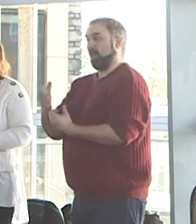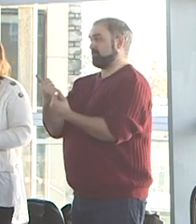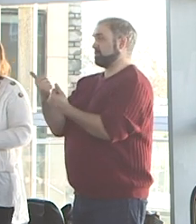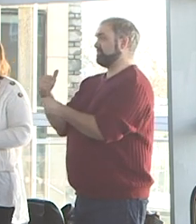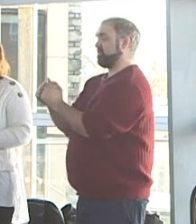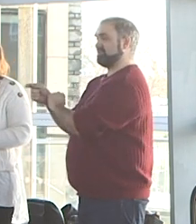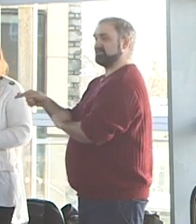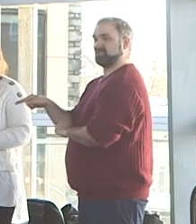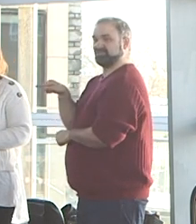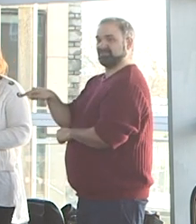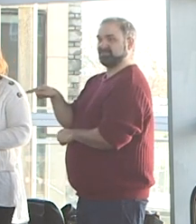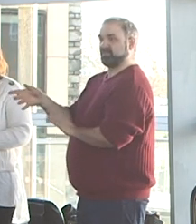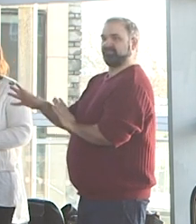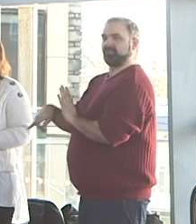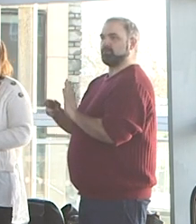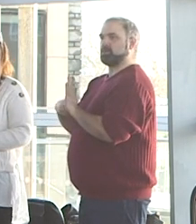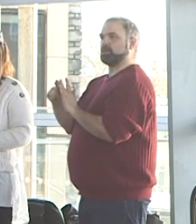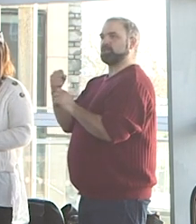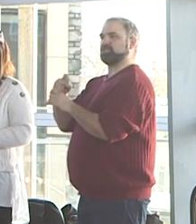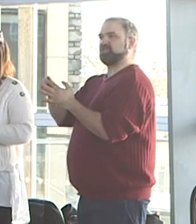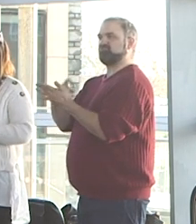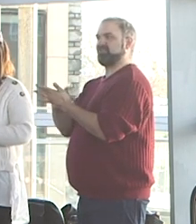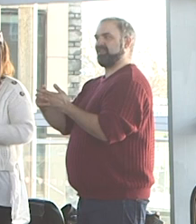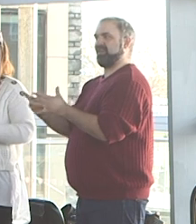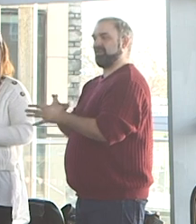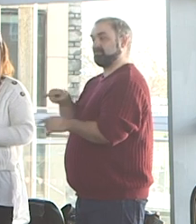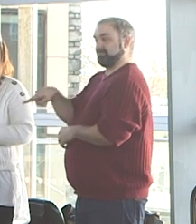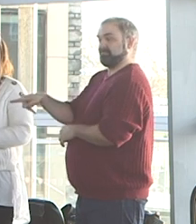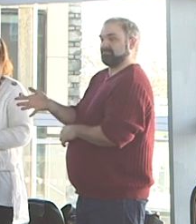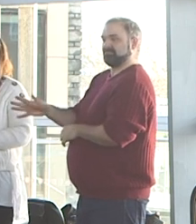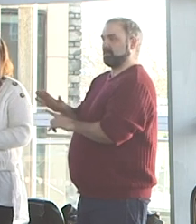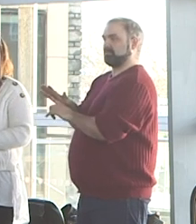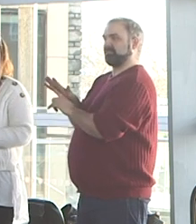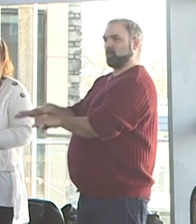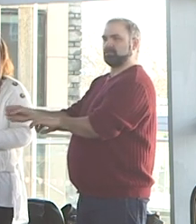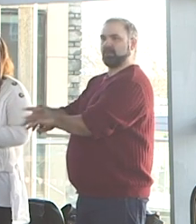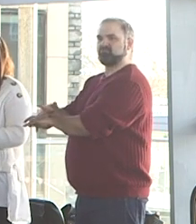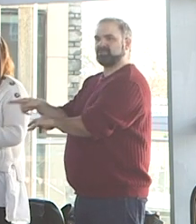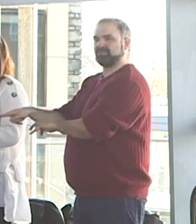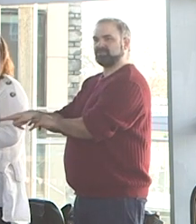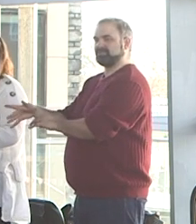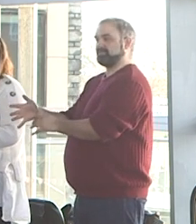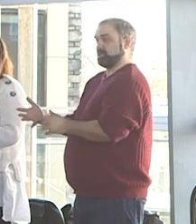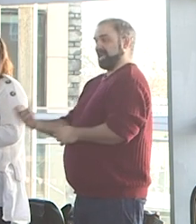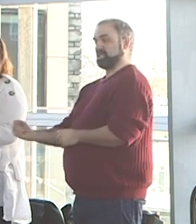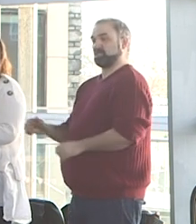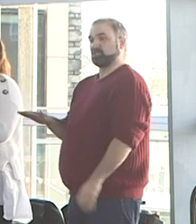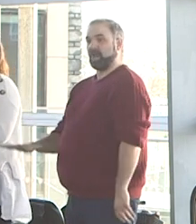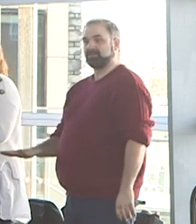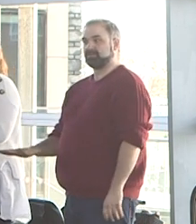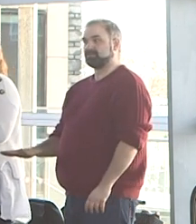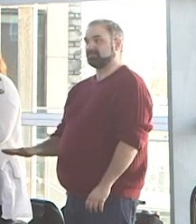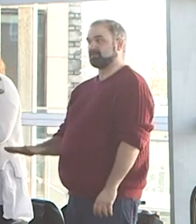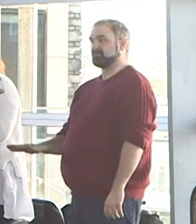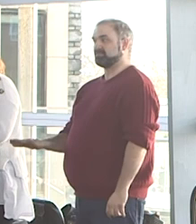friend. She's from Nigeria, and she was forced to marry, and she had a child, but